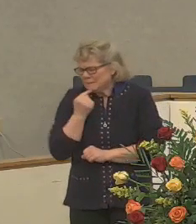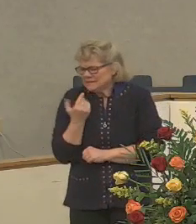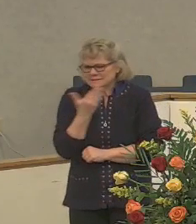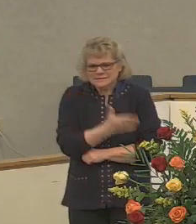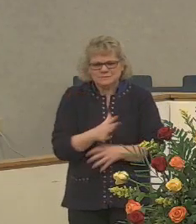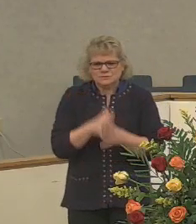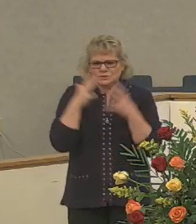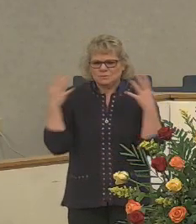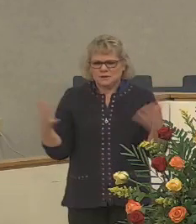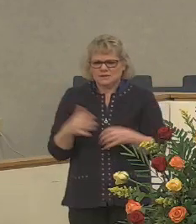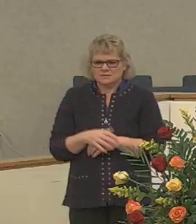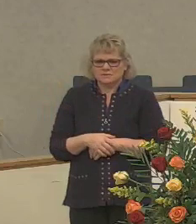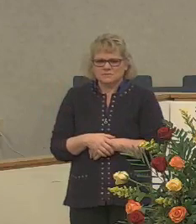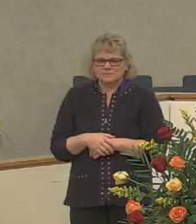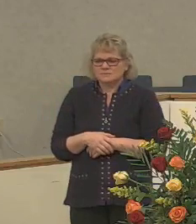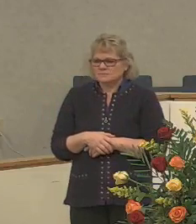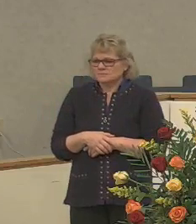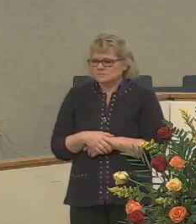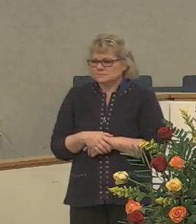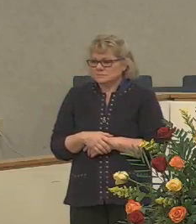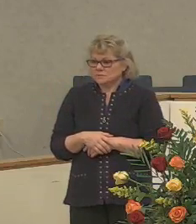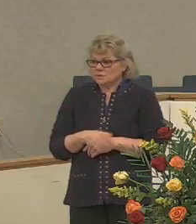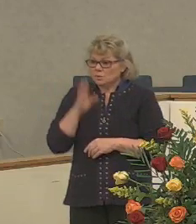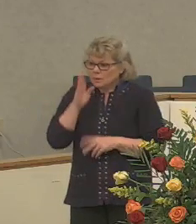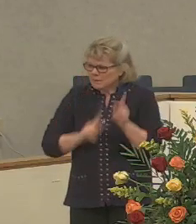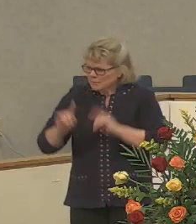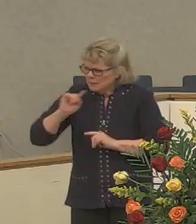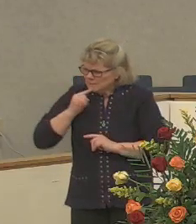him. Will people miss you when you die?